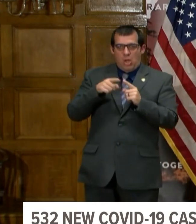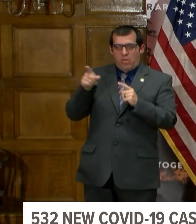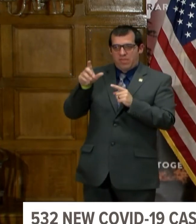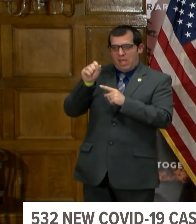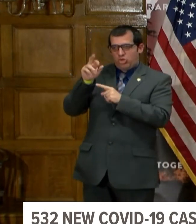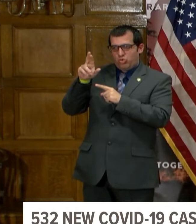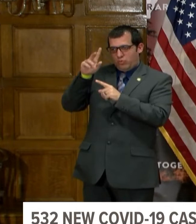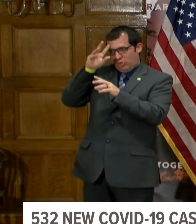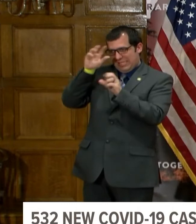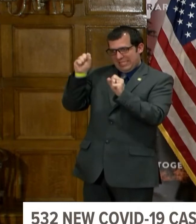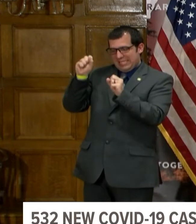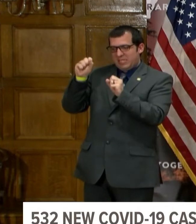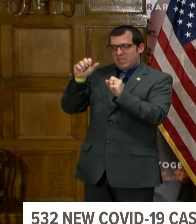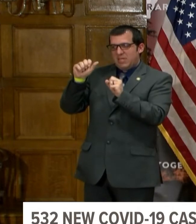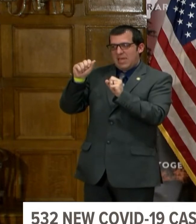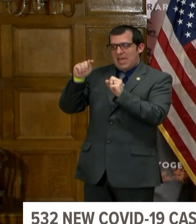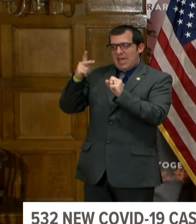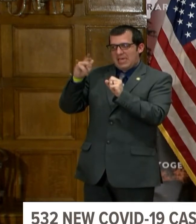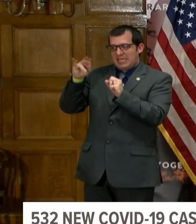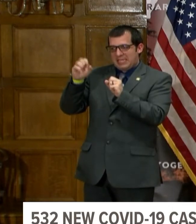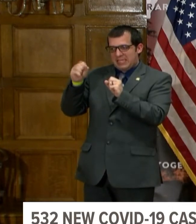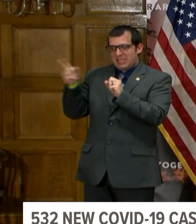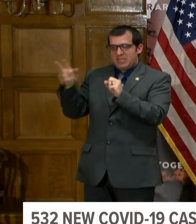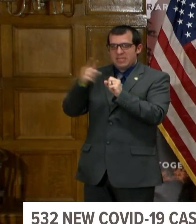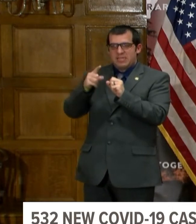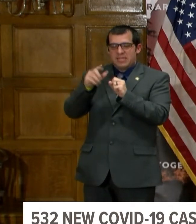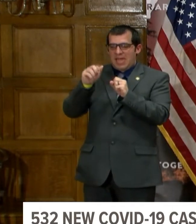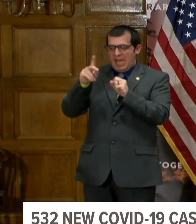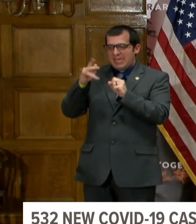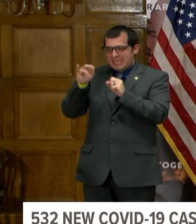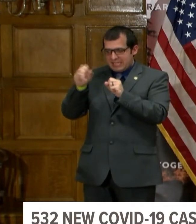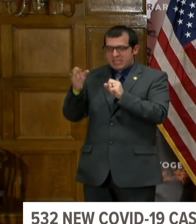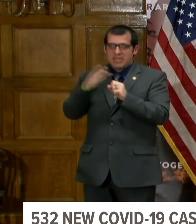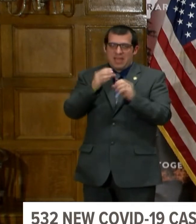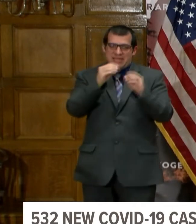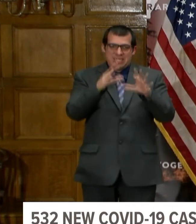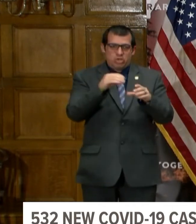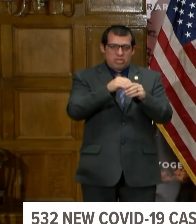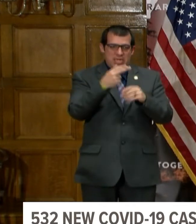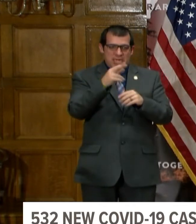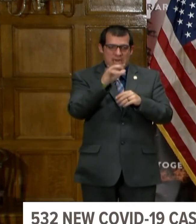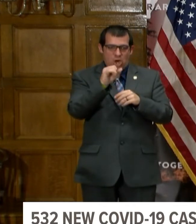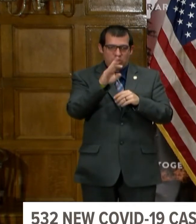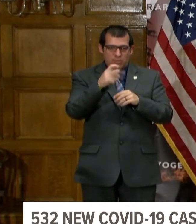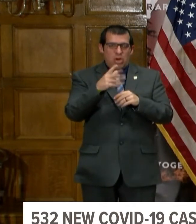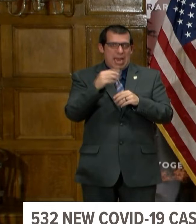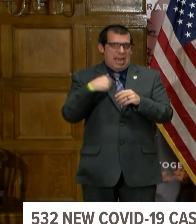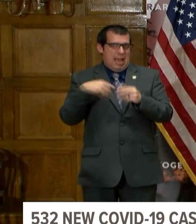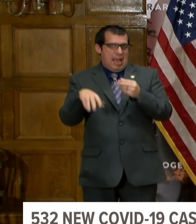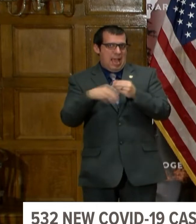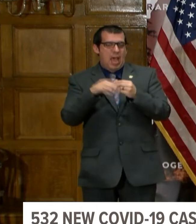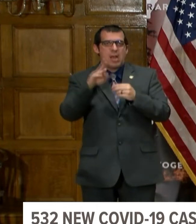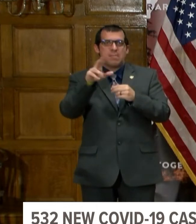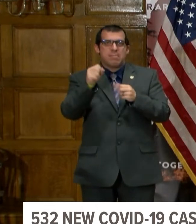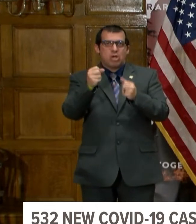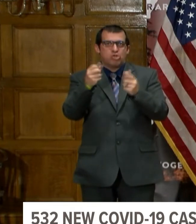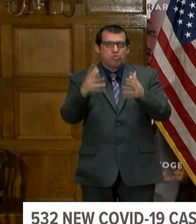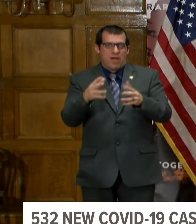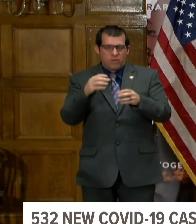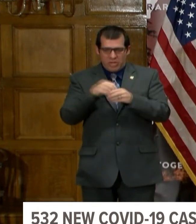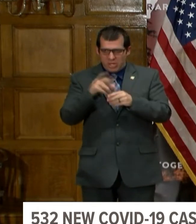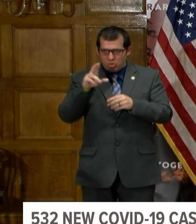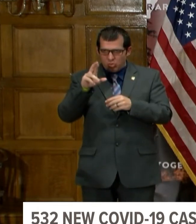superintendent in Atkins and the teacher in Harrisburg, and I'll add that there was a bus driver, I believe it